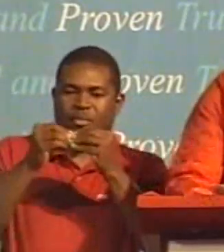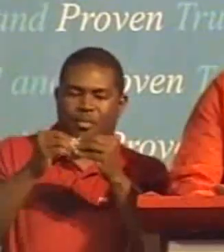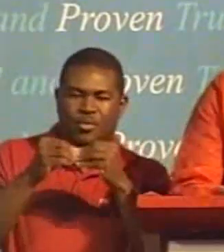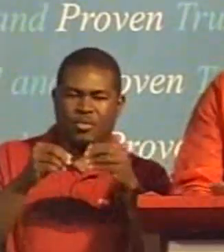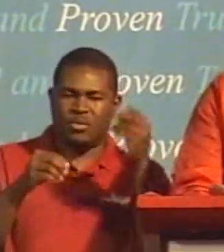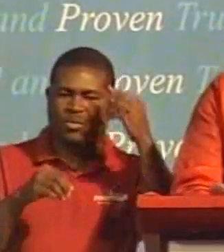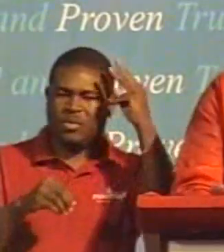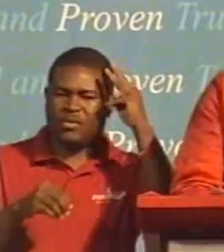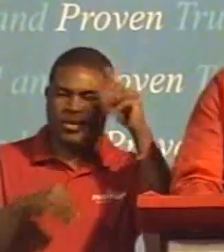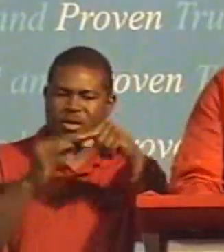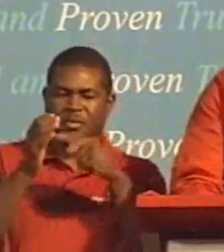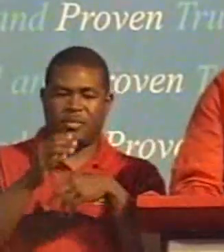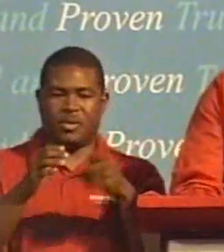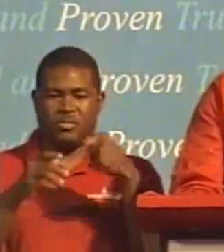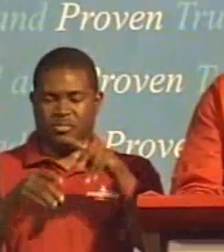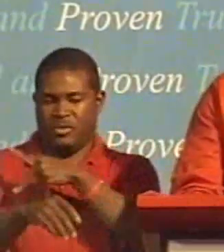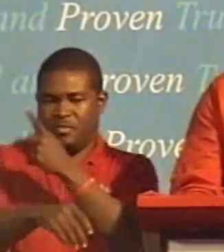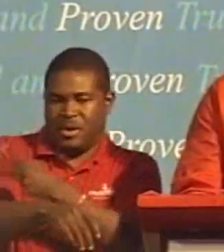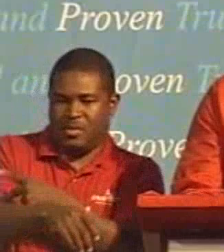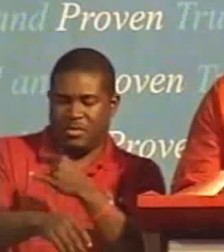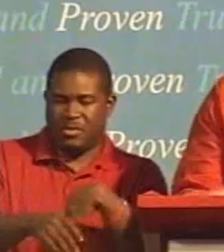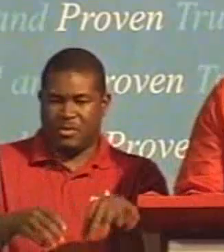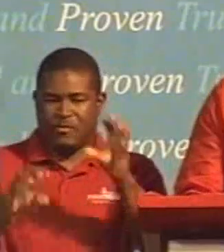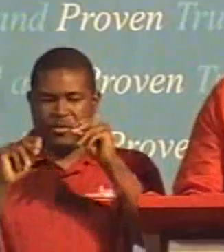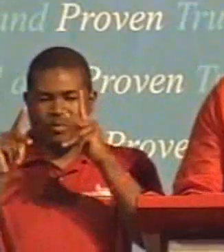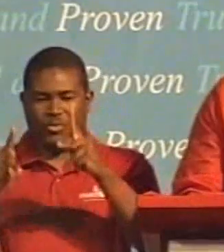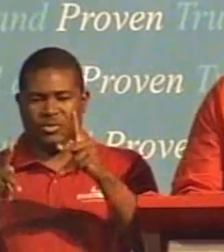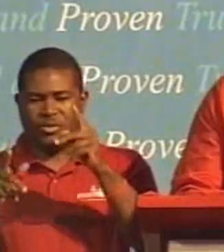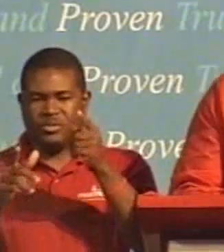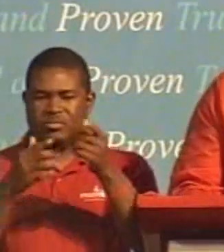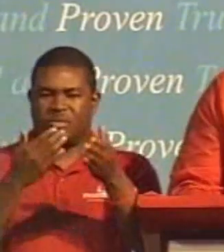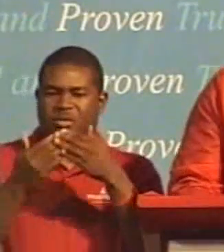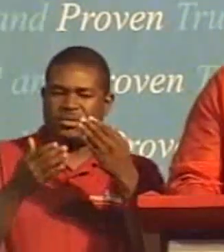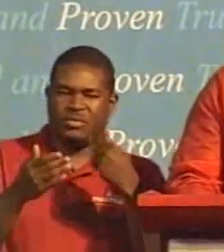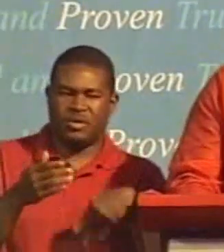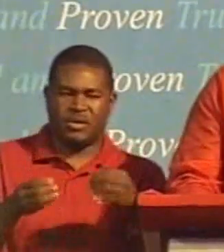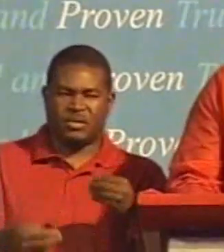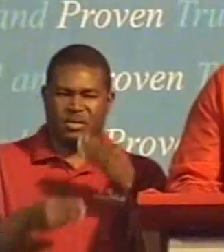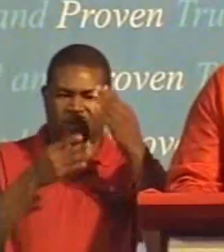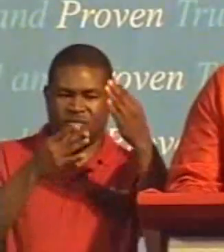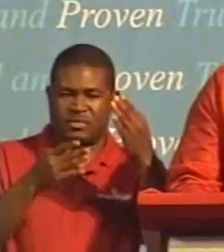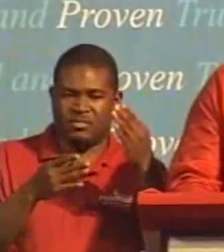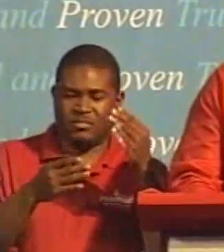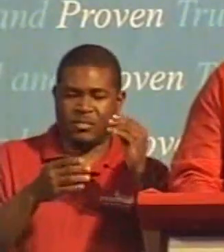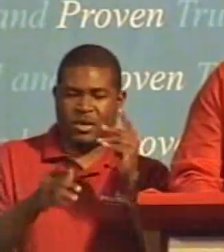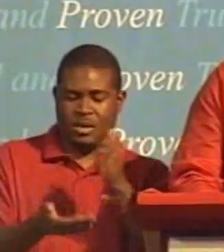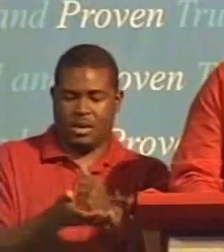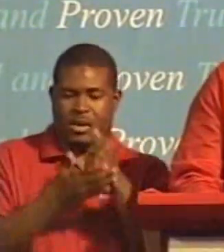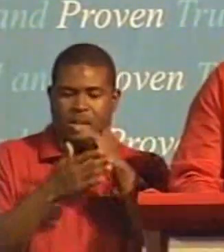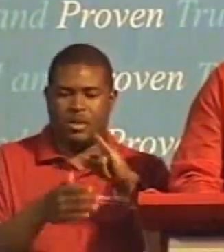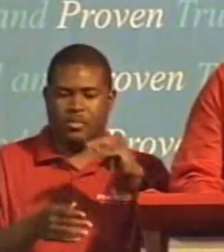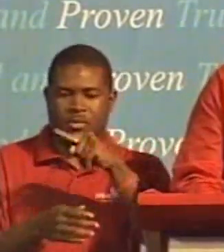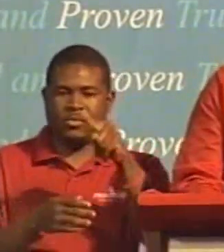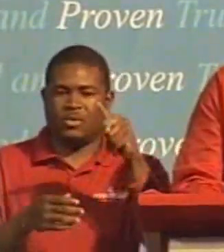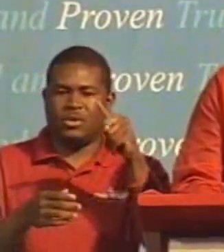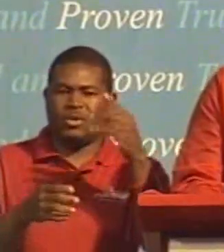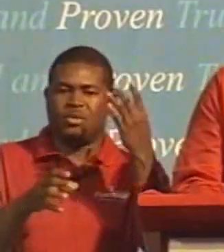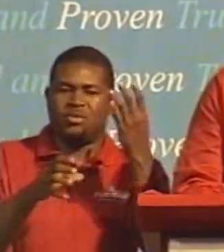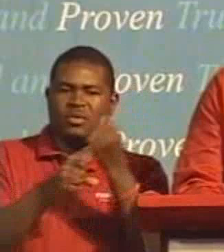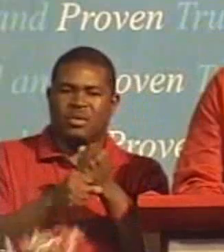their privileges than delivering for you. They're very desperate to get back to that cookie